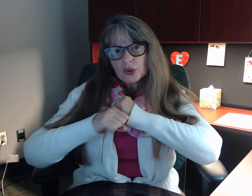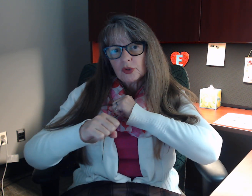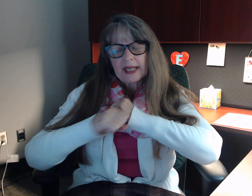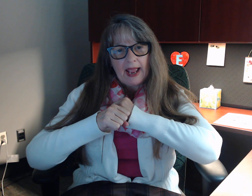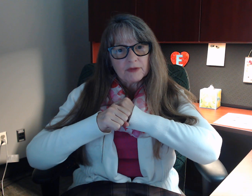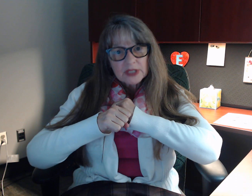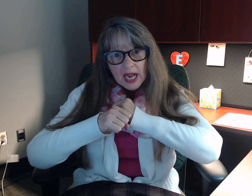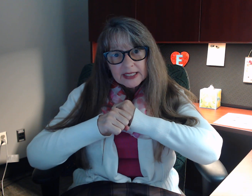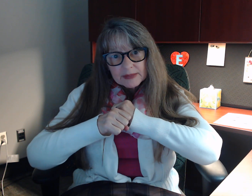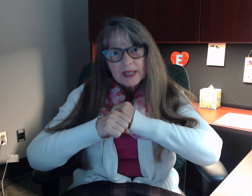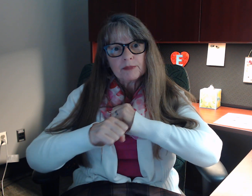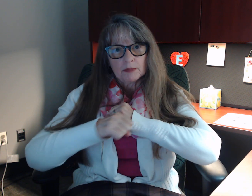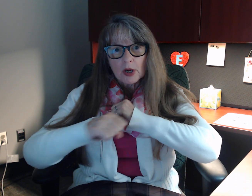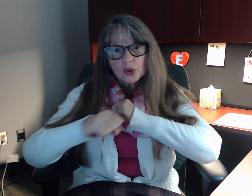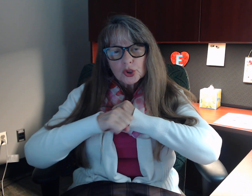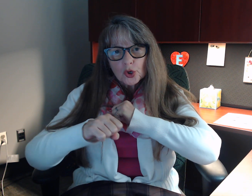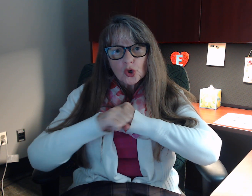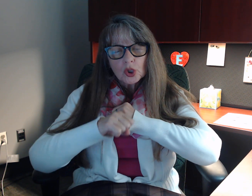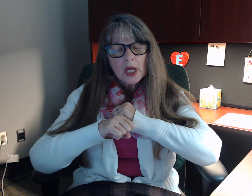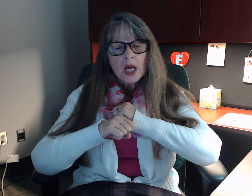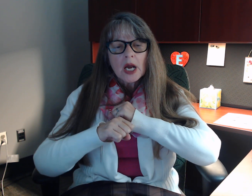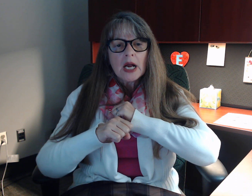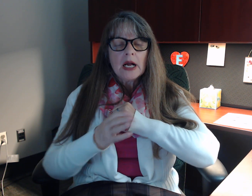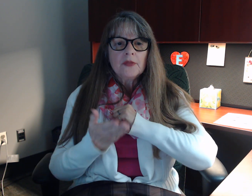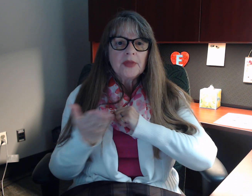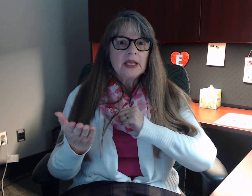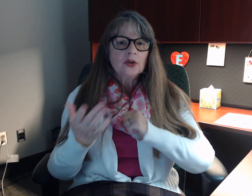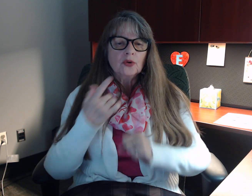like advertisement, promotional thing, and you're going,